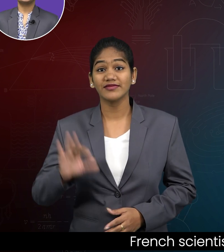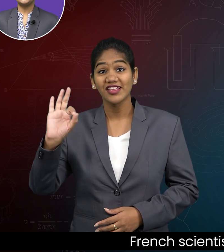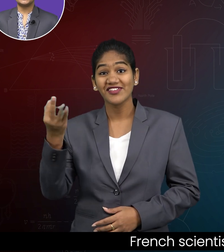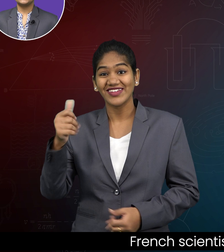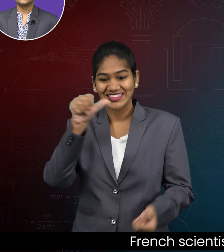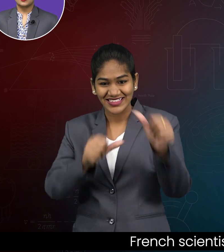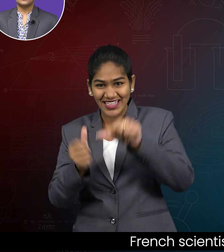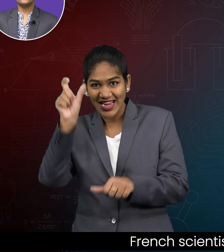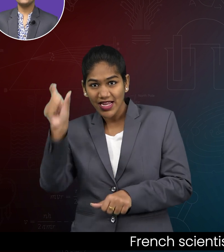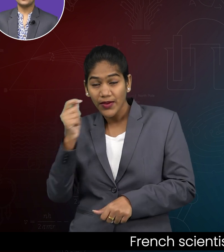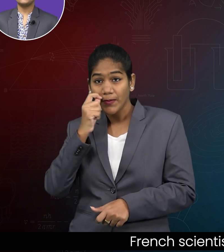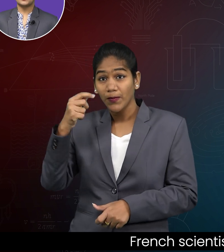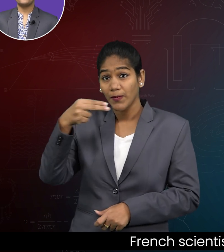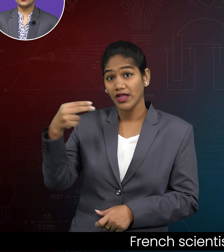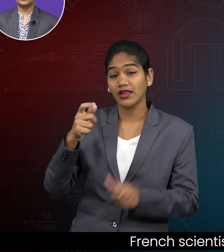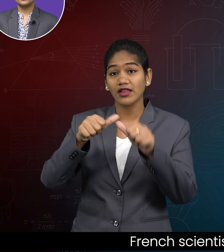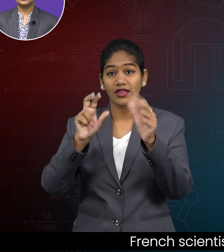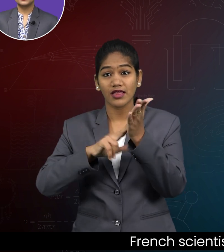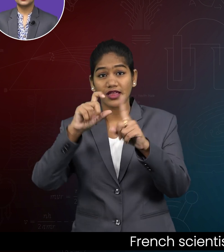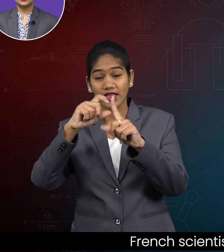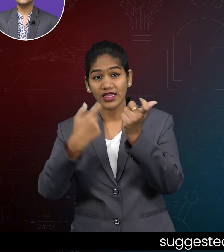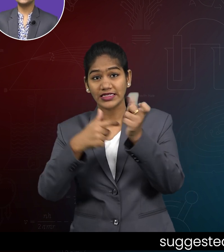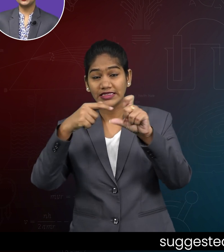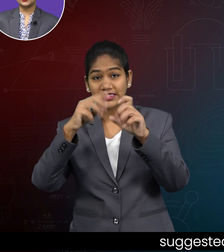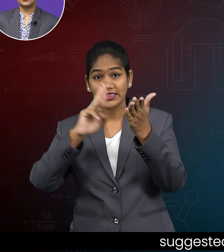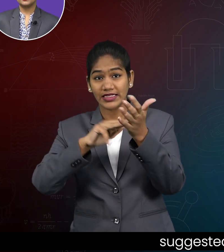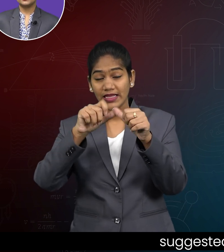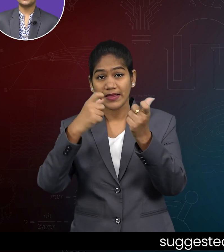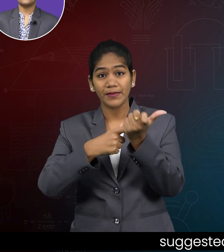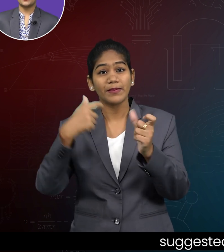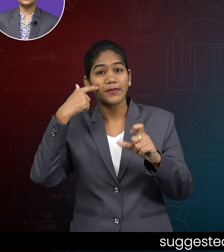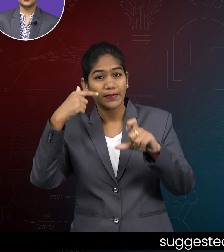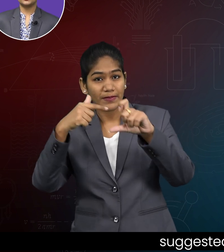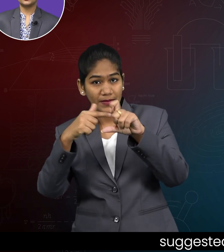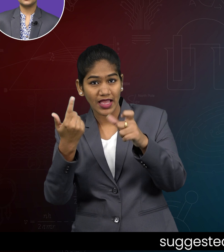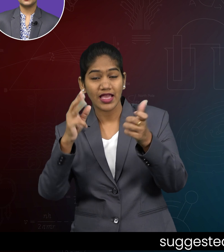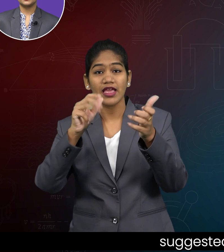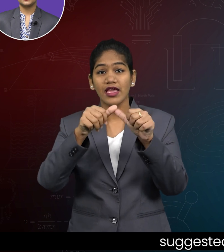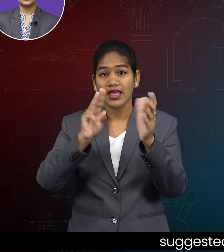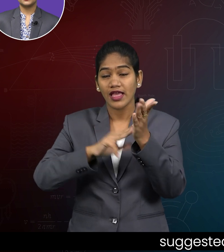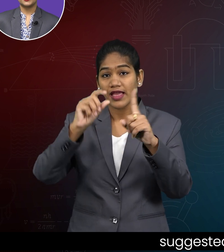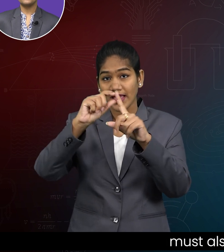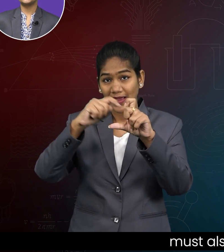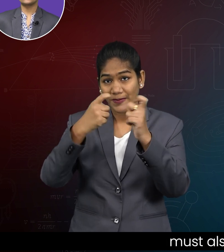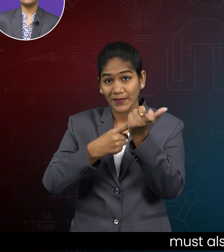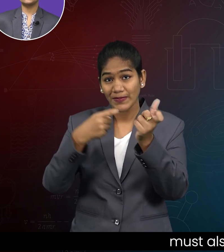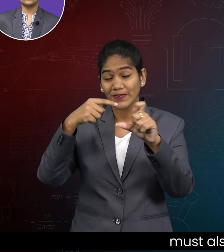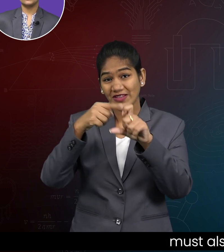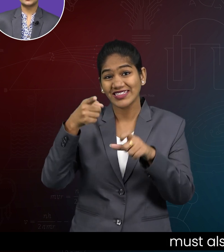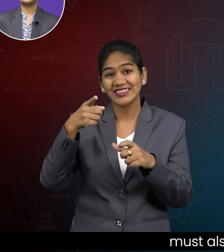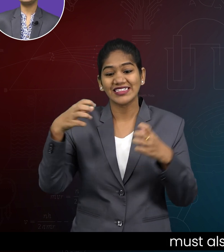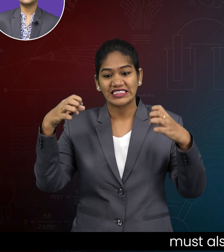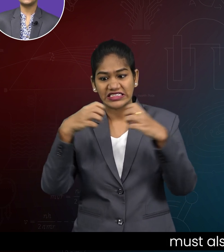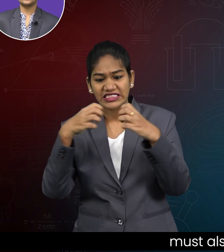French scientist André-Marie Ampère suggested that the magnet must